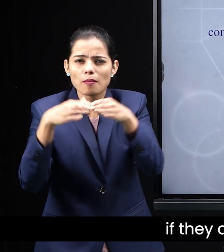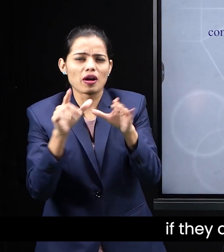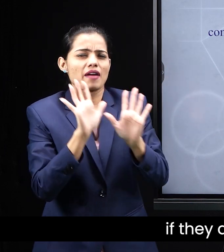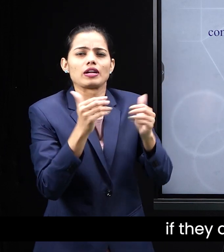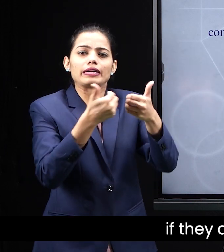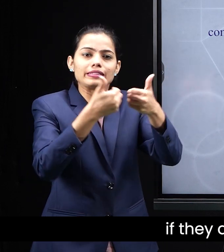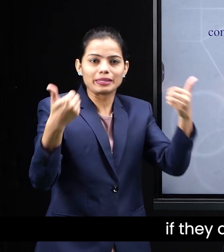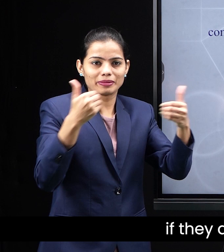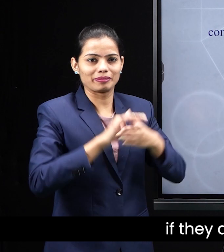elements.